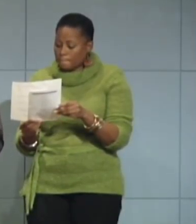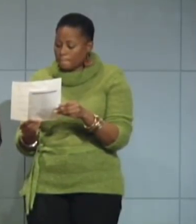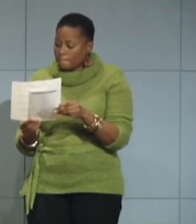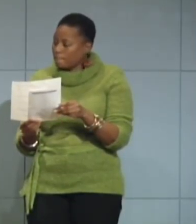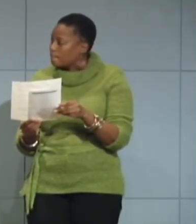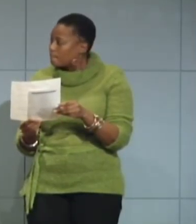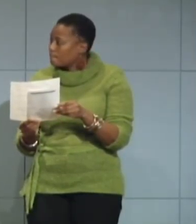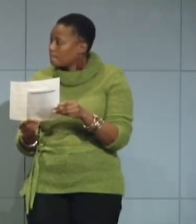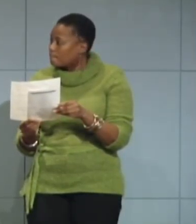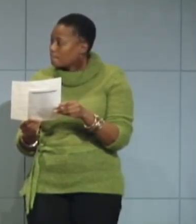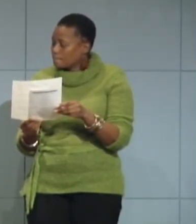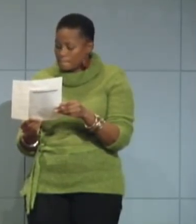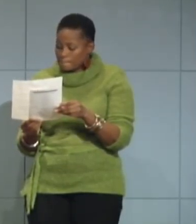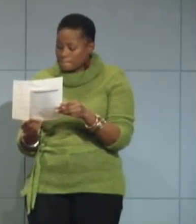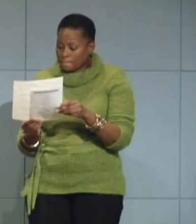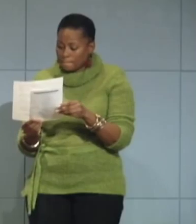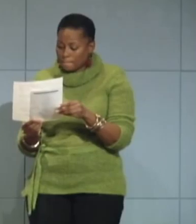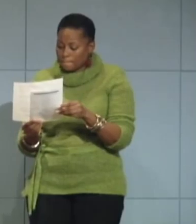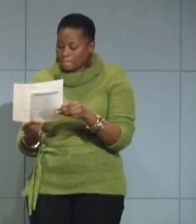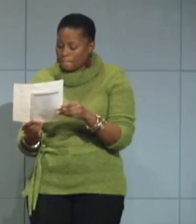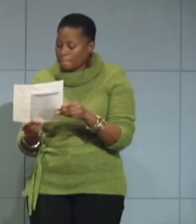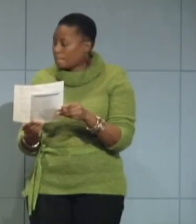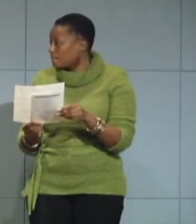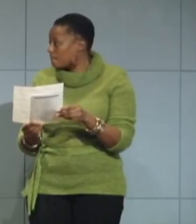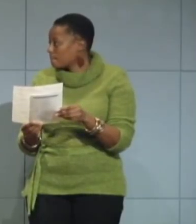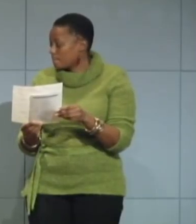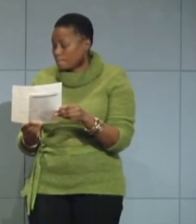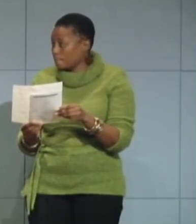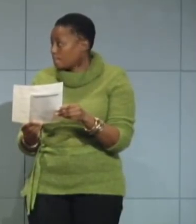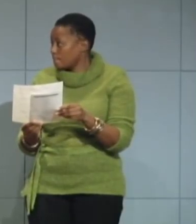cases in New York and Washington State.